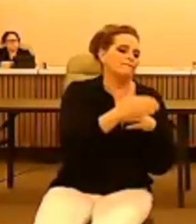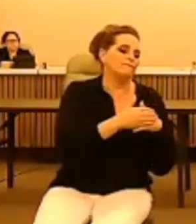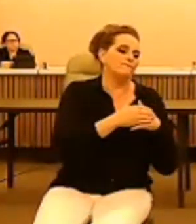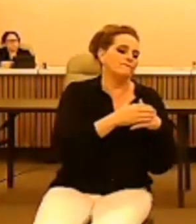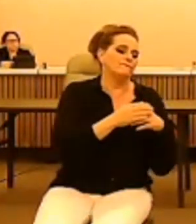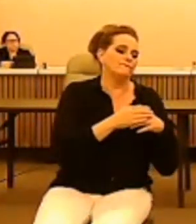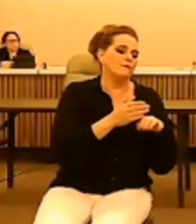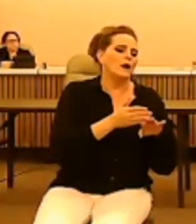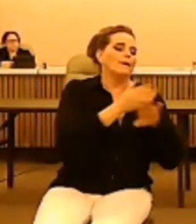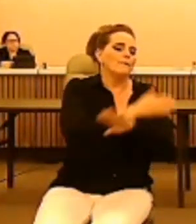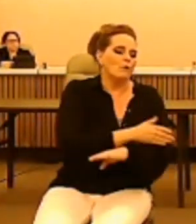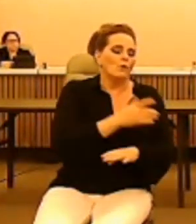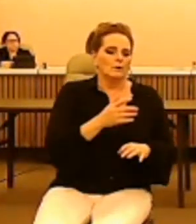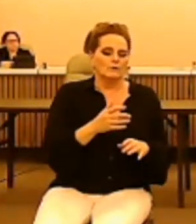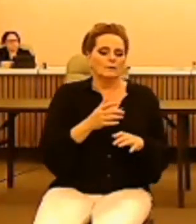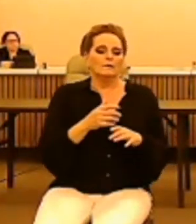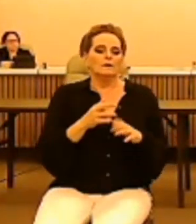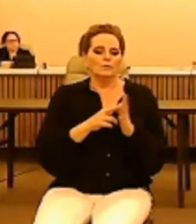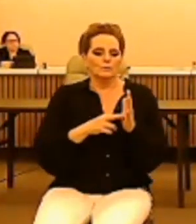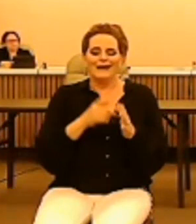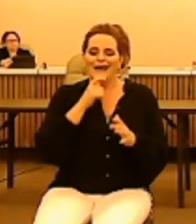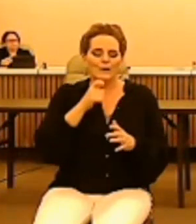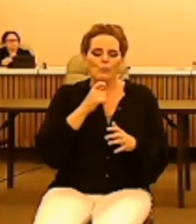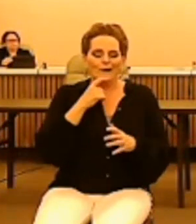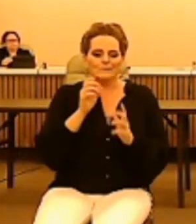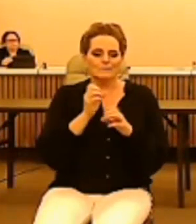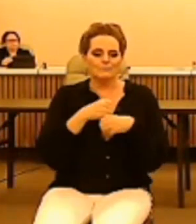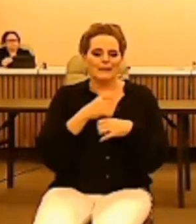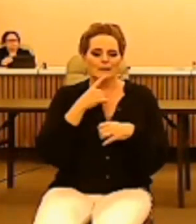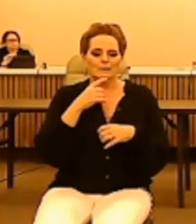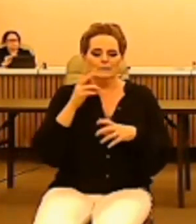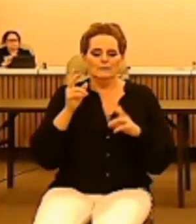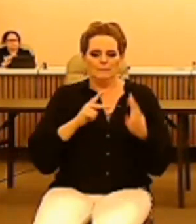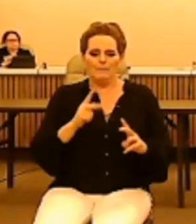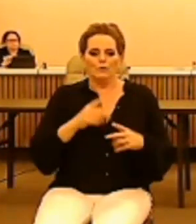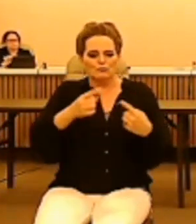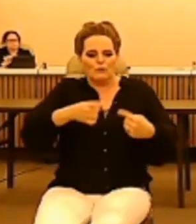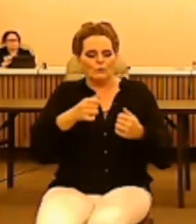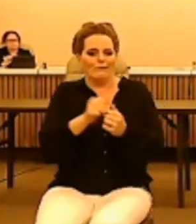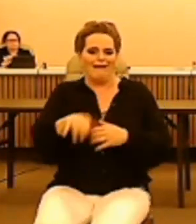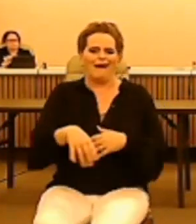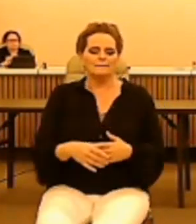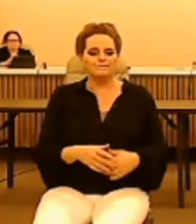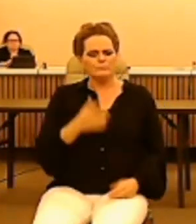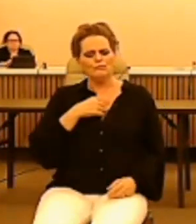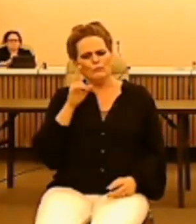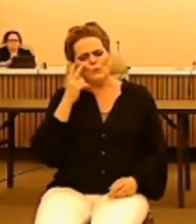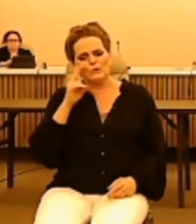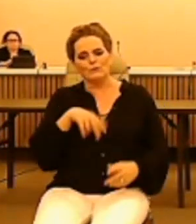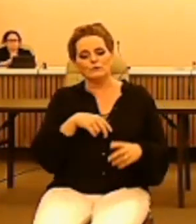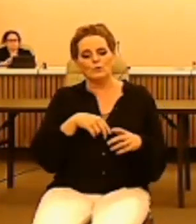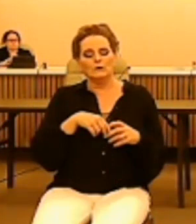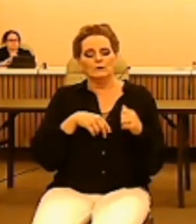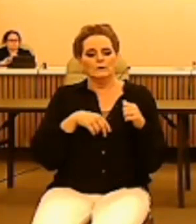hardship to the residents, to the builders. When you actually look at it, so the additional cost for a